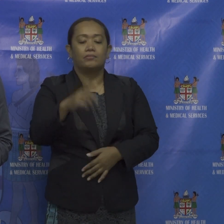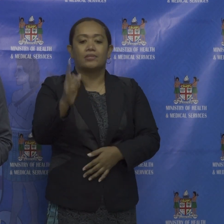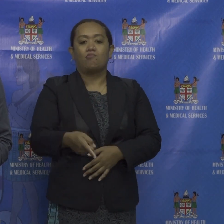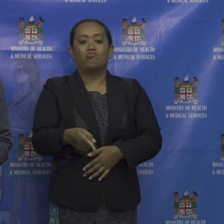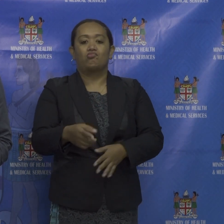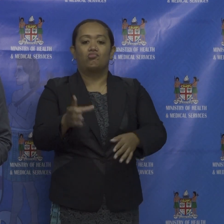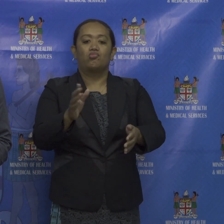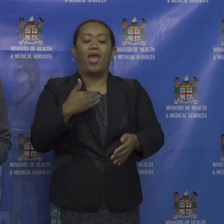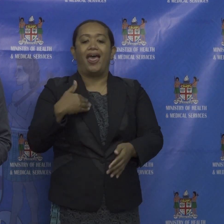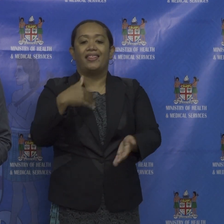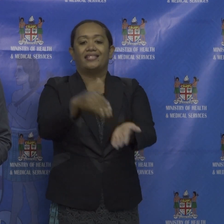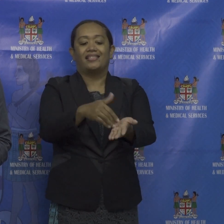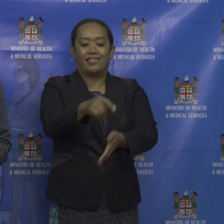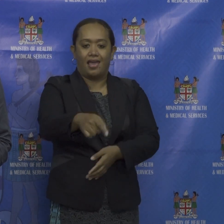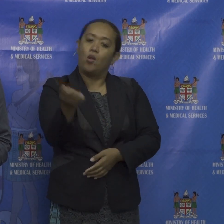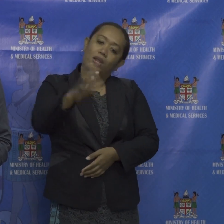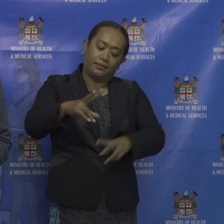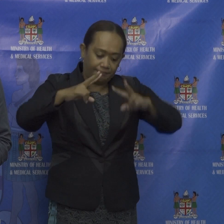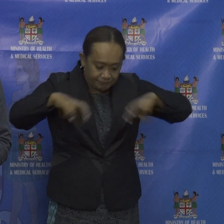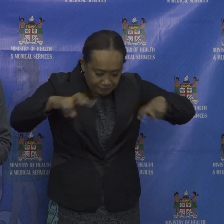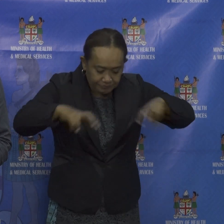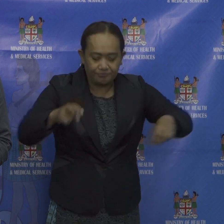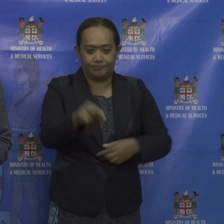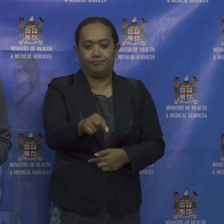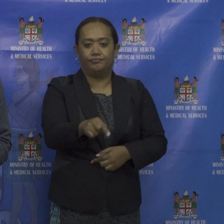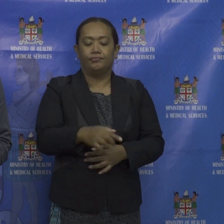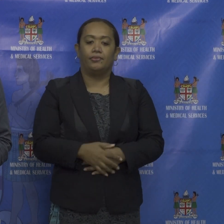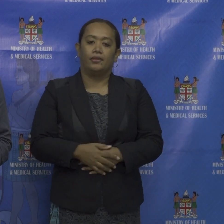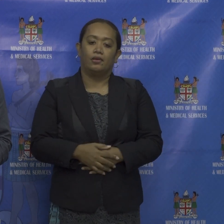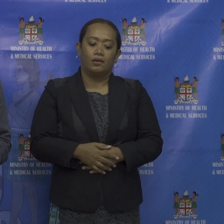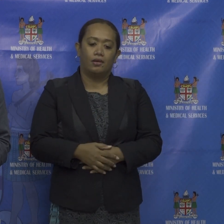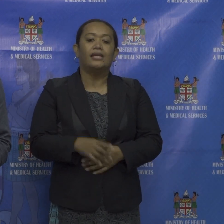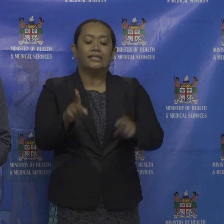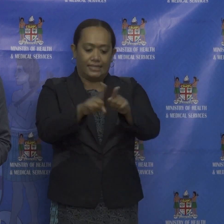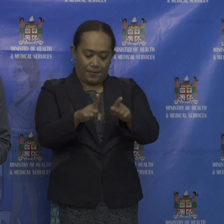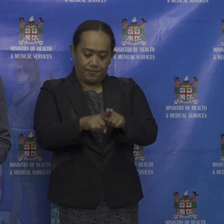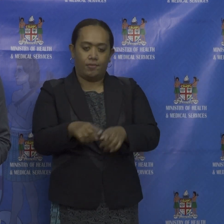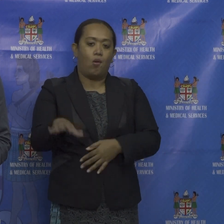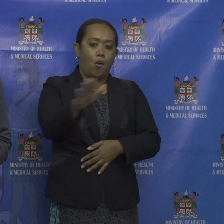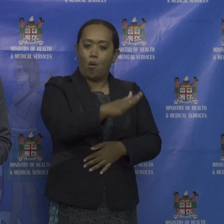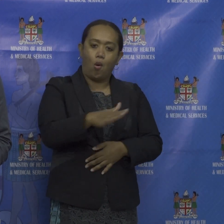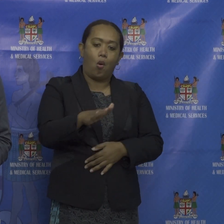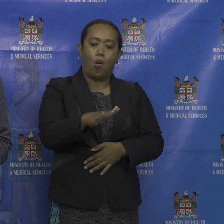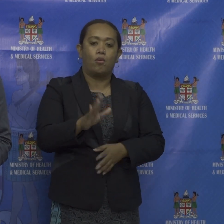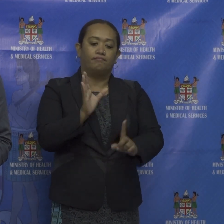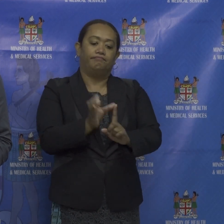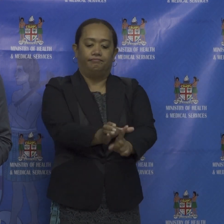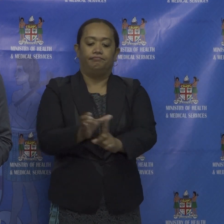A contact tracing investigation has been launched. All relevant personnel and patients are being